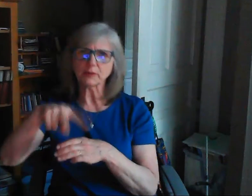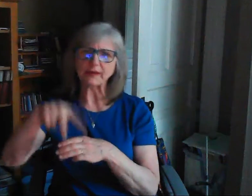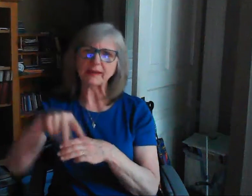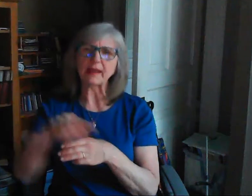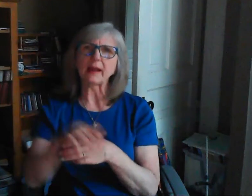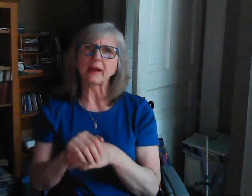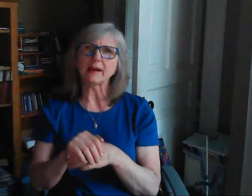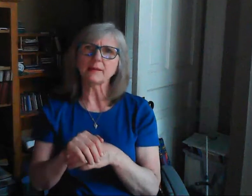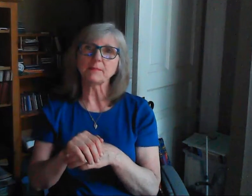read.